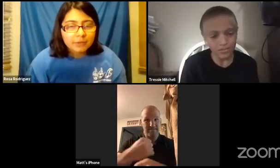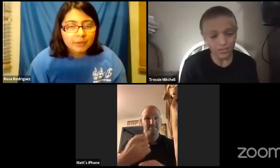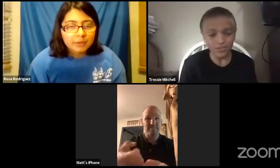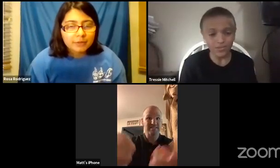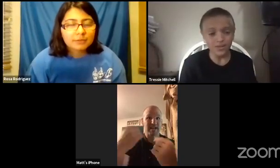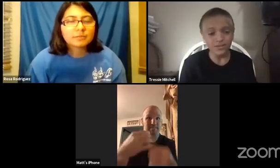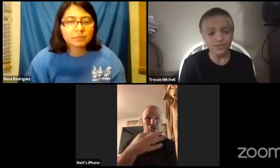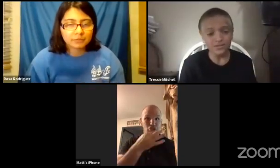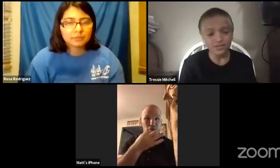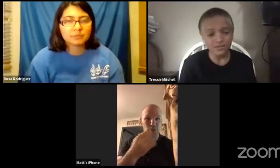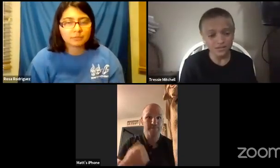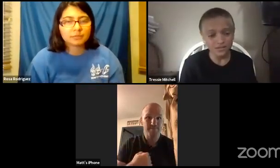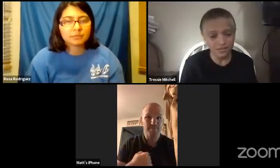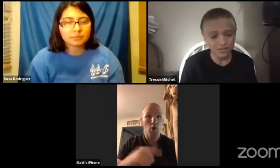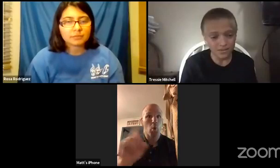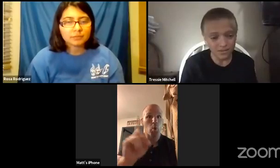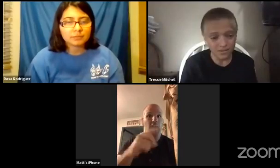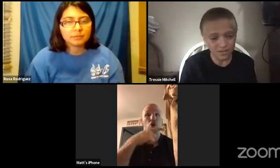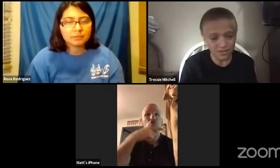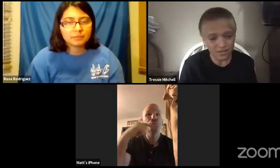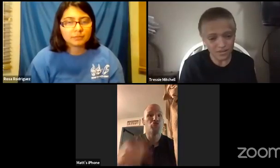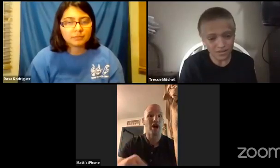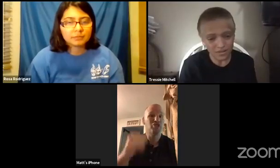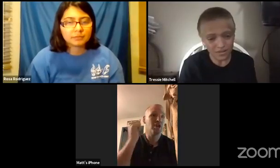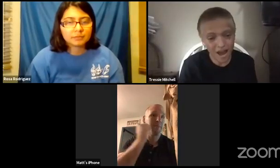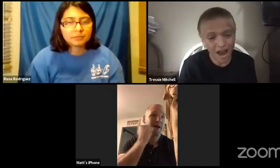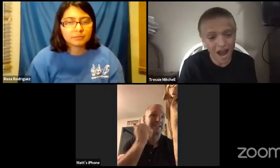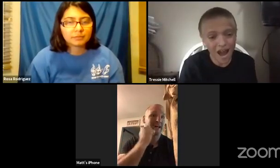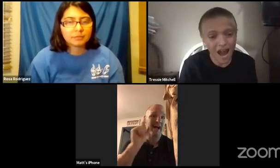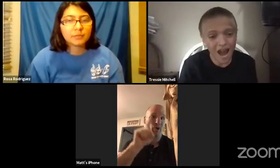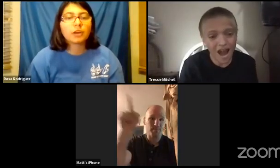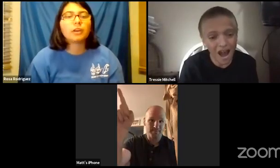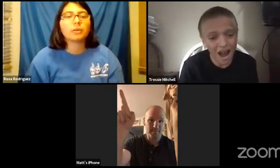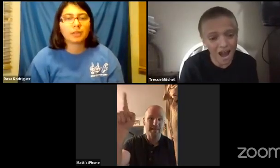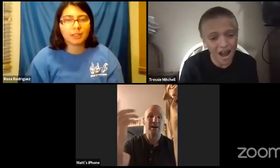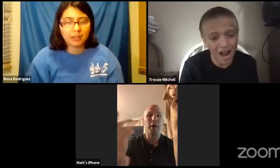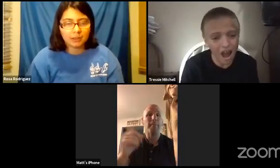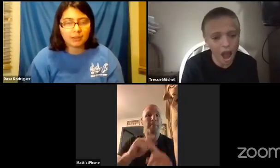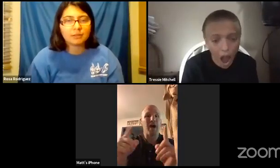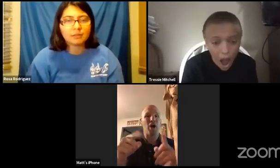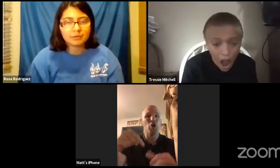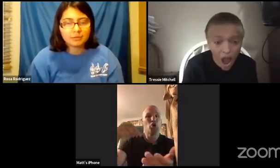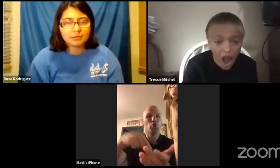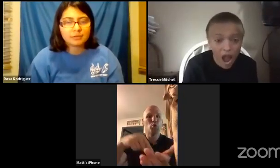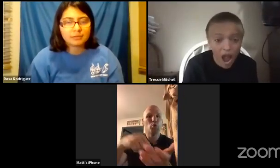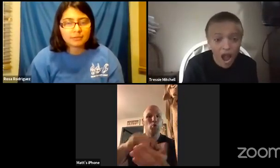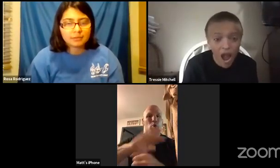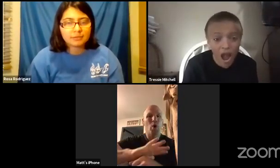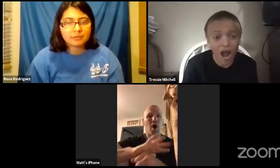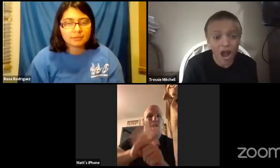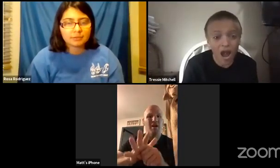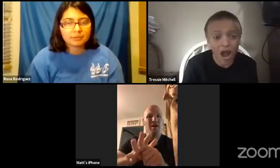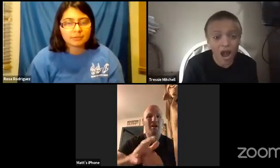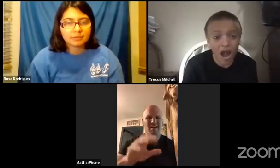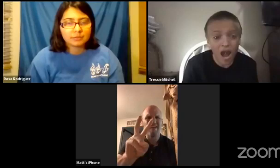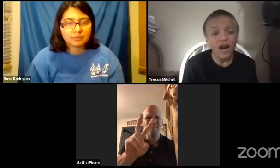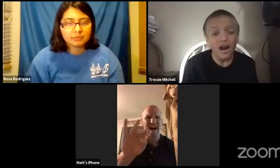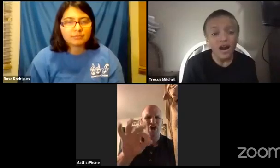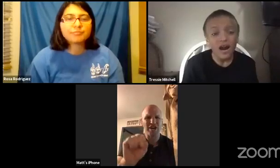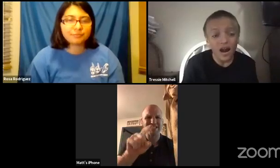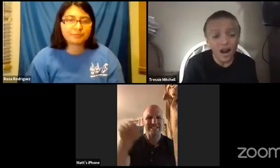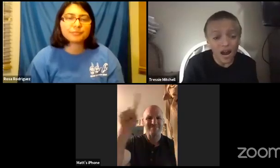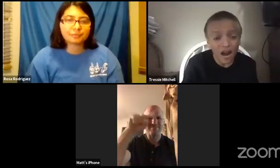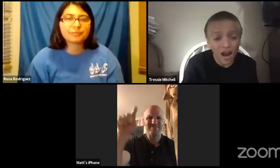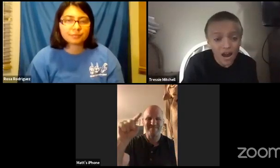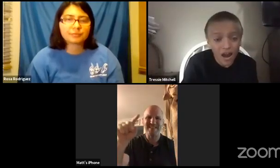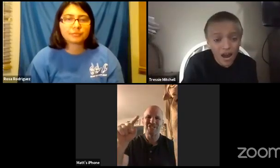uh, and this is actually a work in progress, but I have another fight coming up soon. It's going to be in Moscow, in Russia.